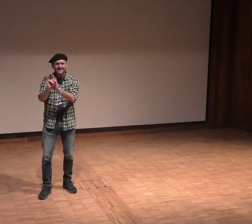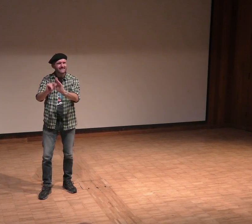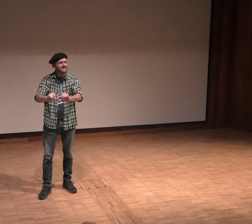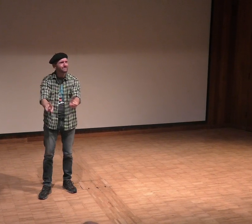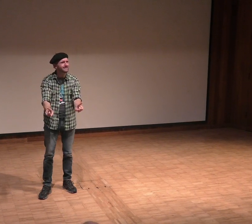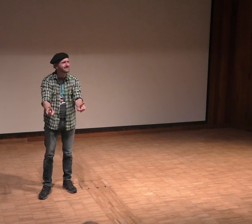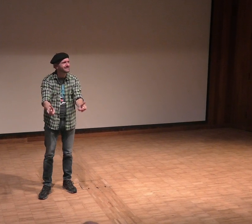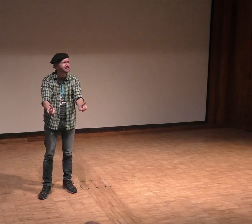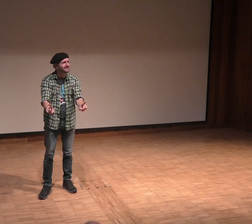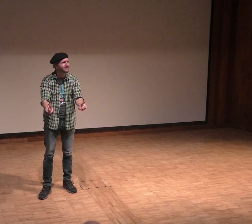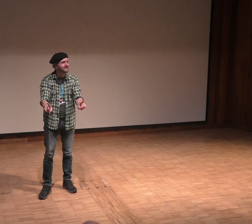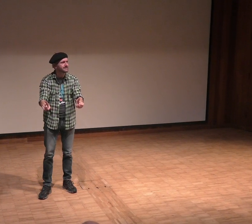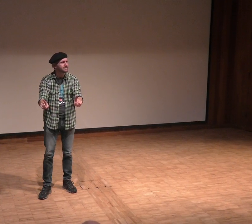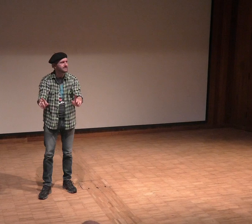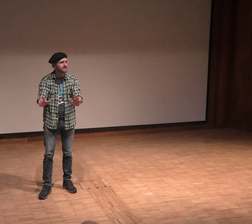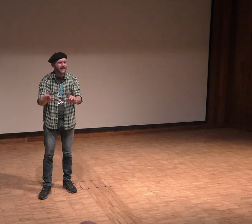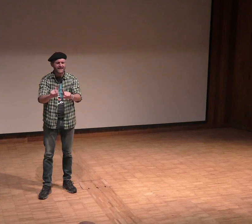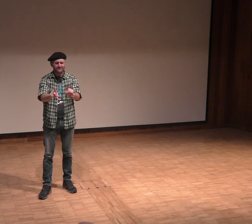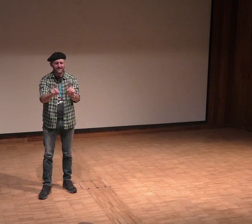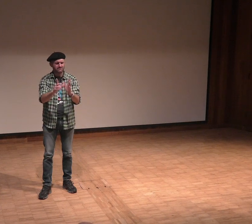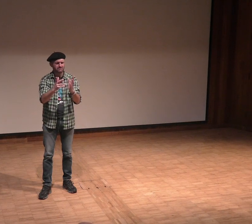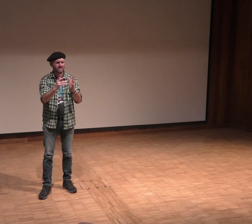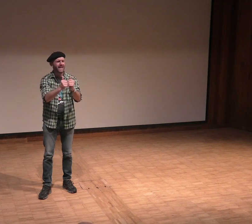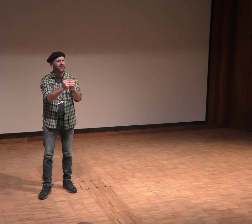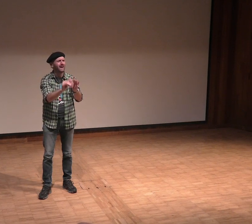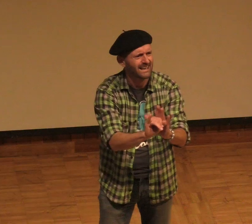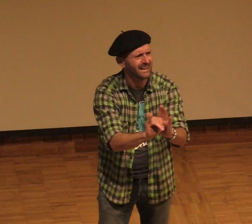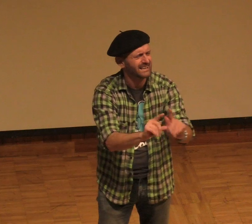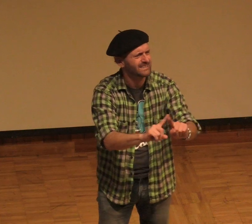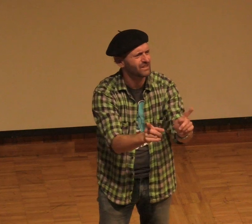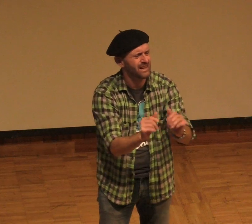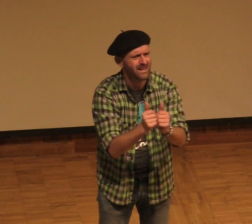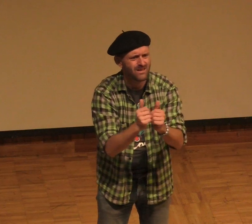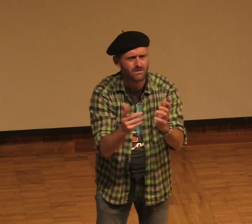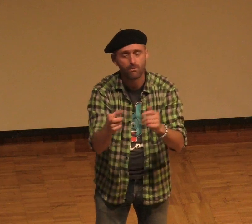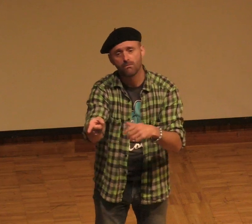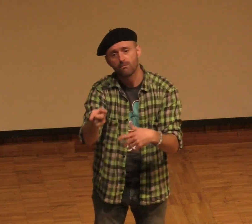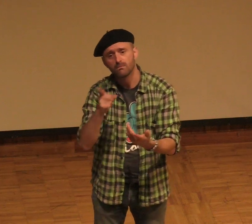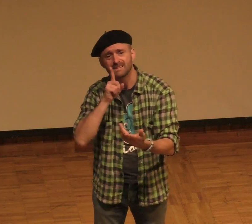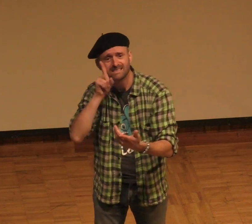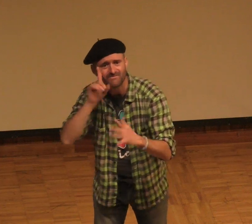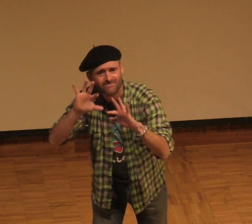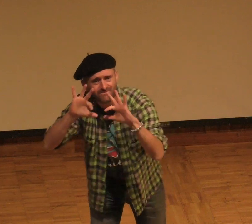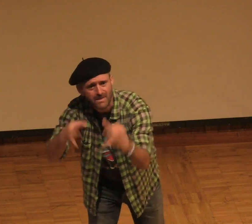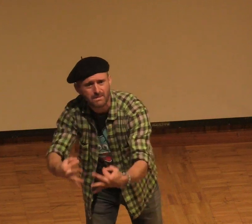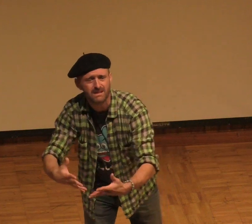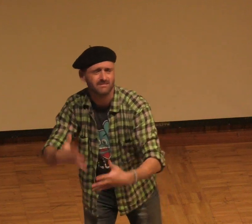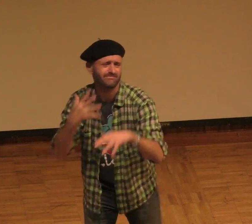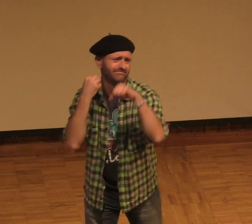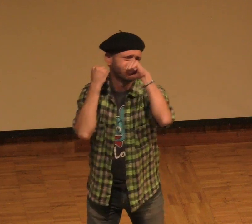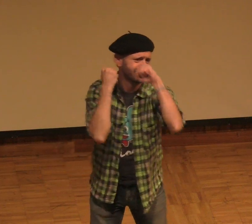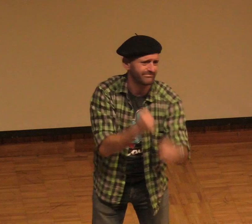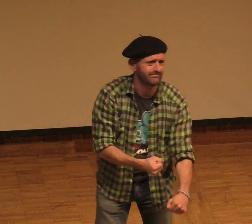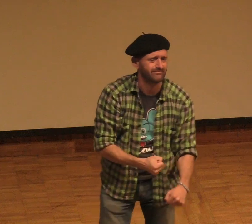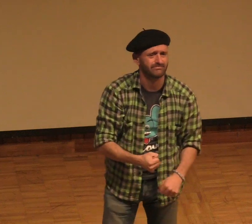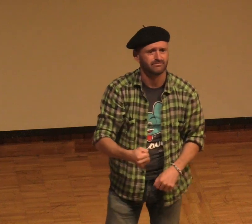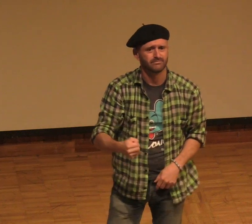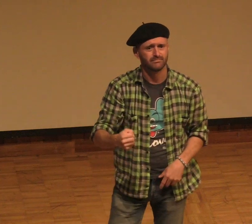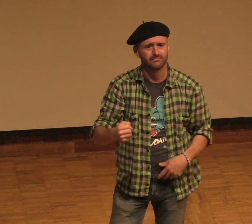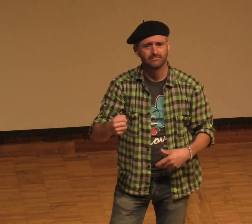How can I have this identity? My identity was different. And how can I develop this identity? People from deaf families, people who'd